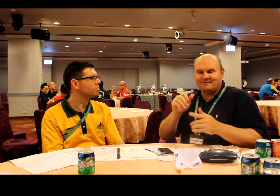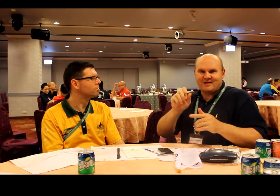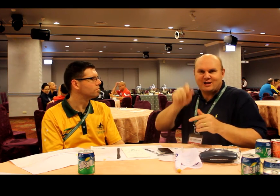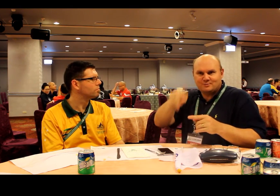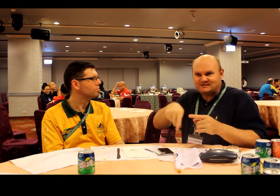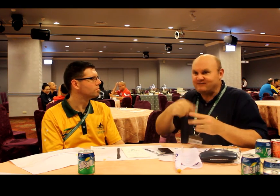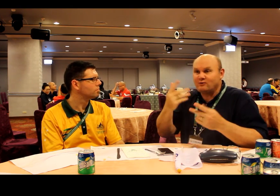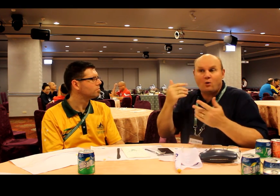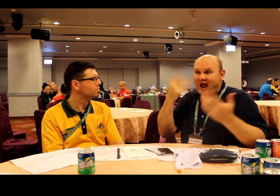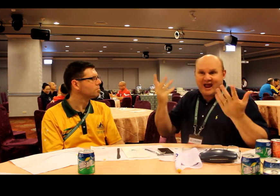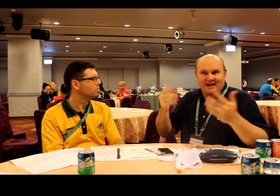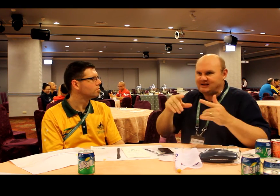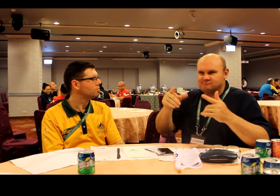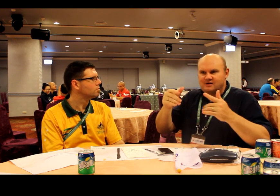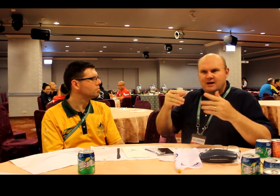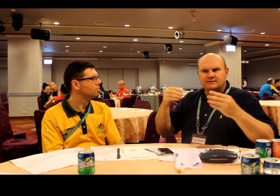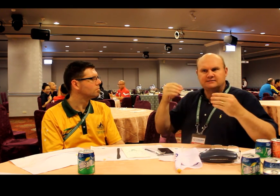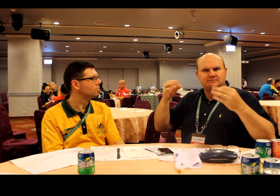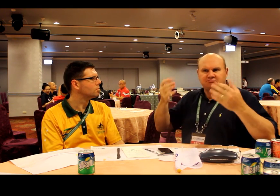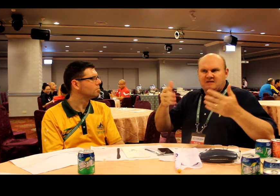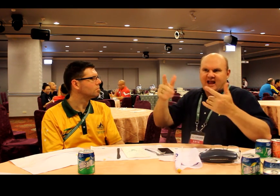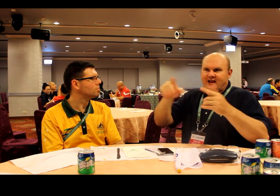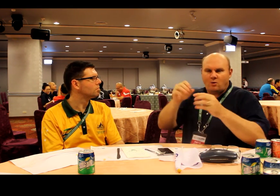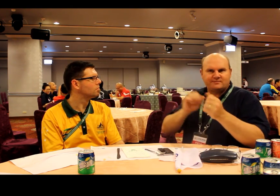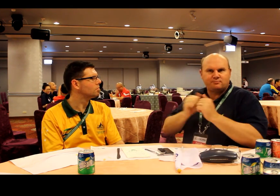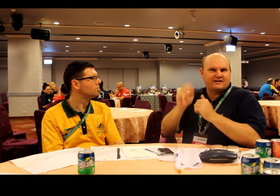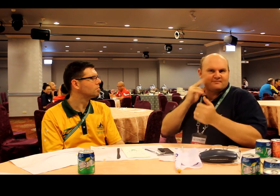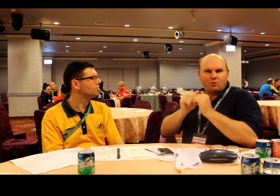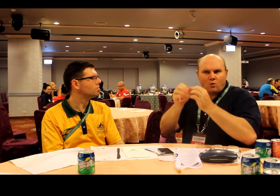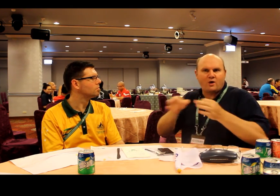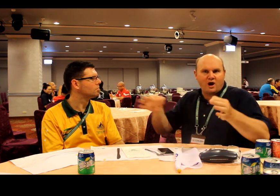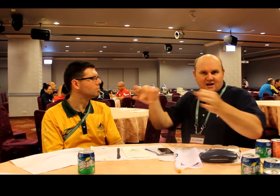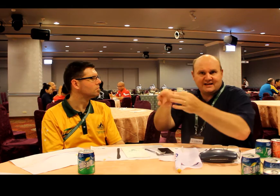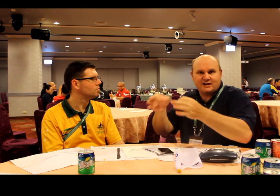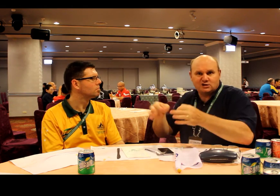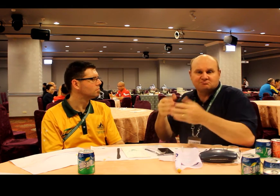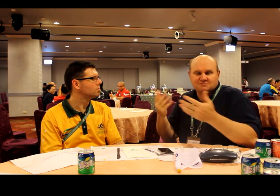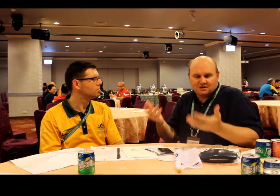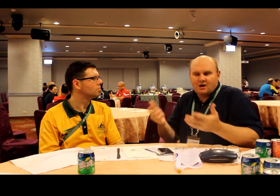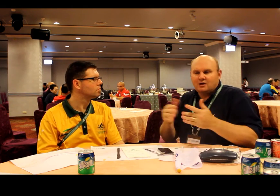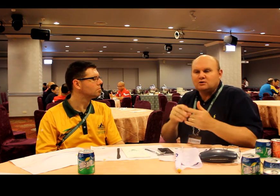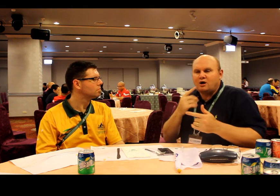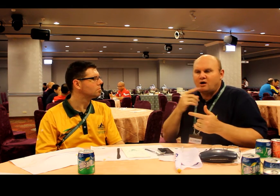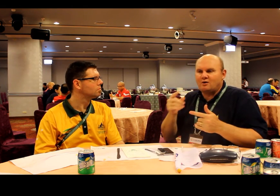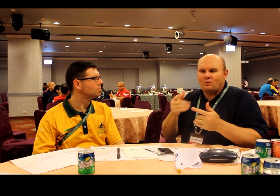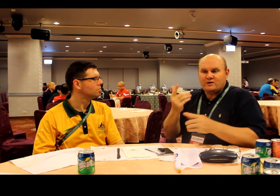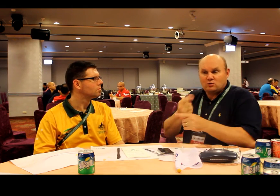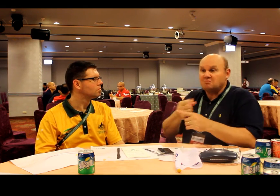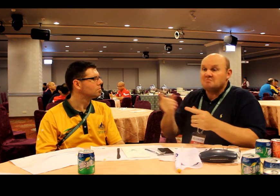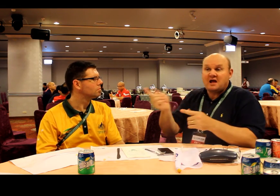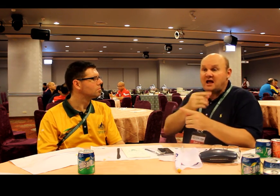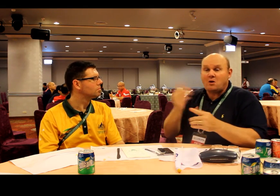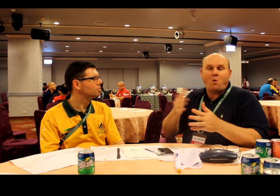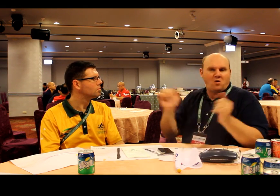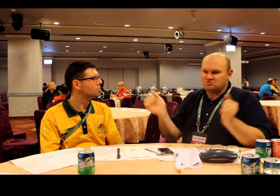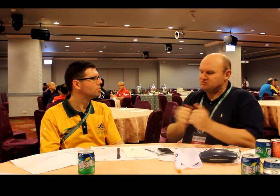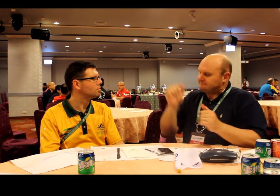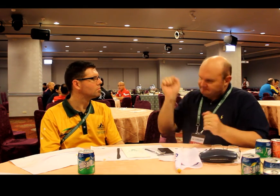and representation of females, any deaf sporting organisations. So we discussed that and